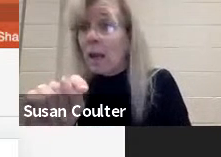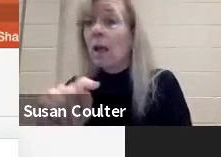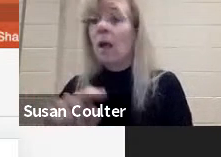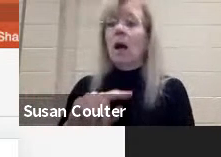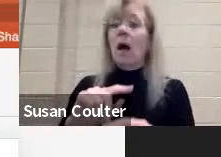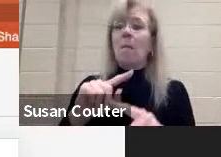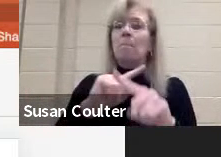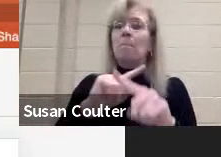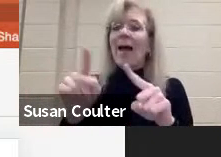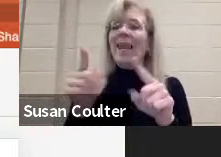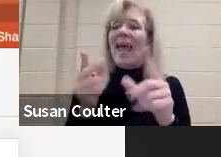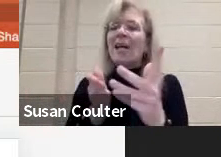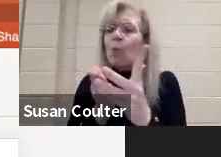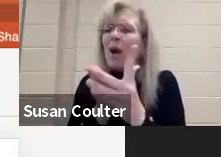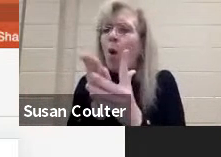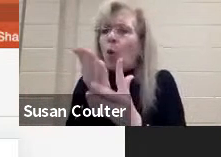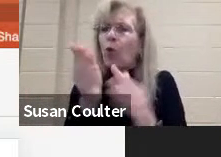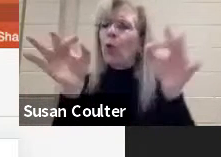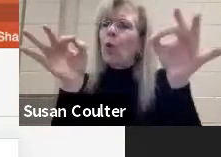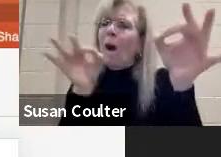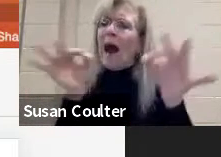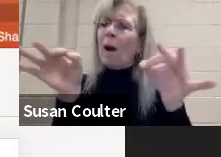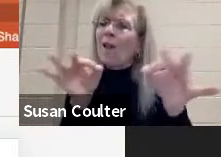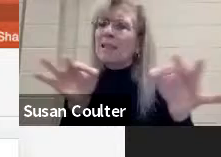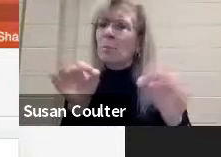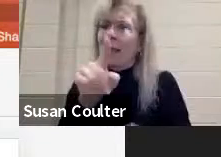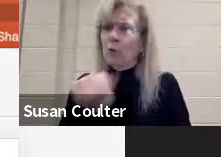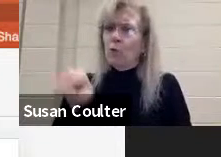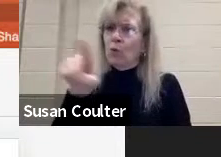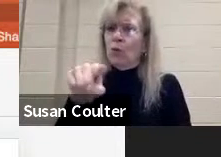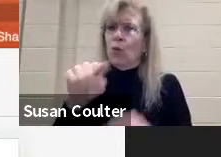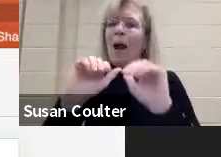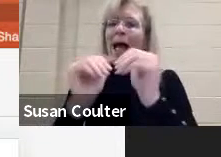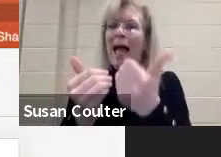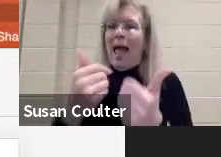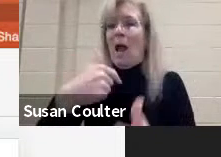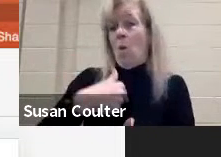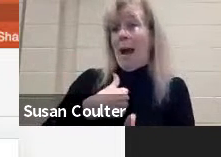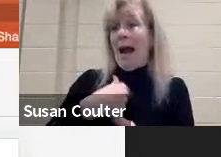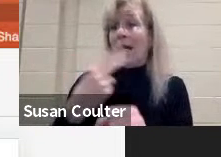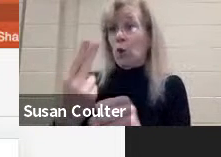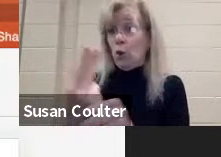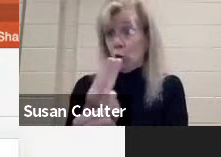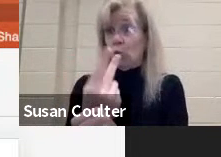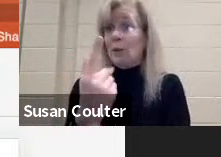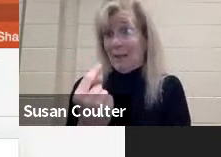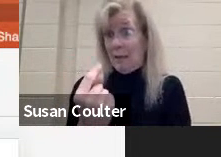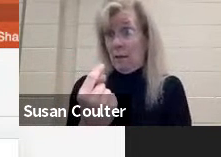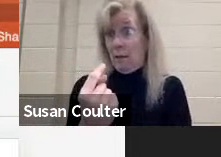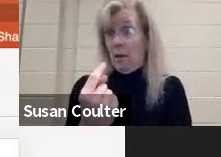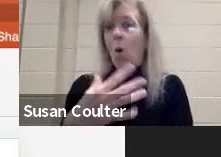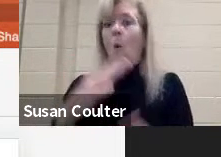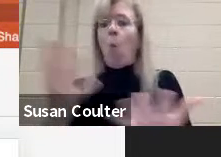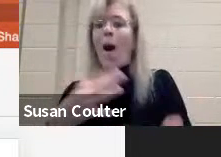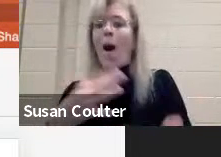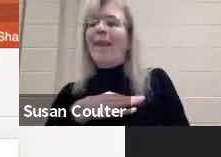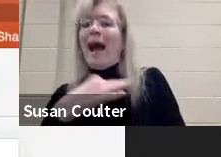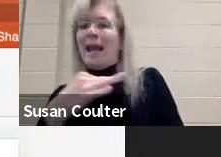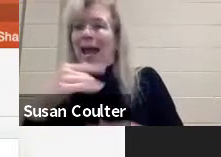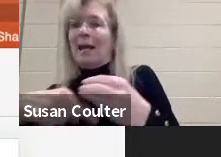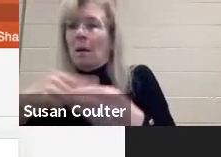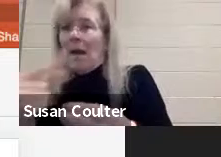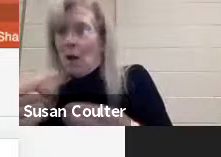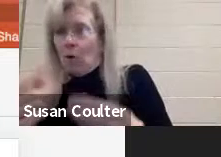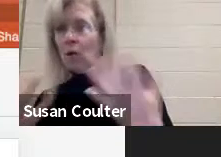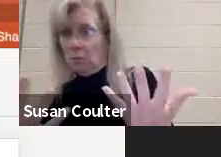it. But as we go through, I will explain to you how I use it, what